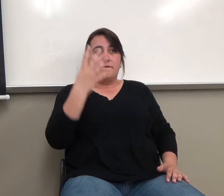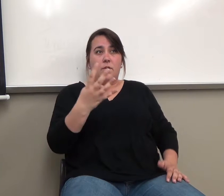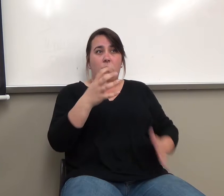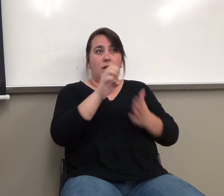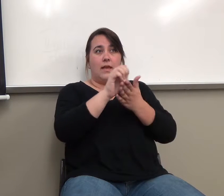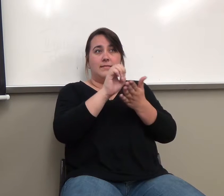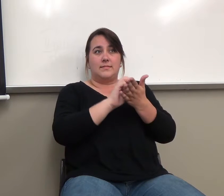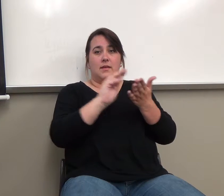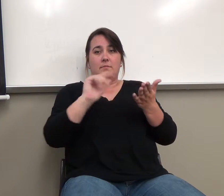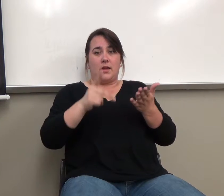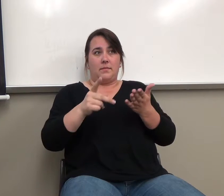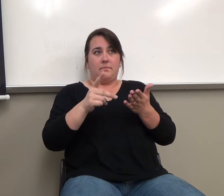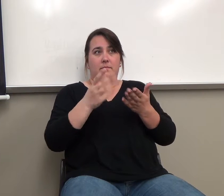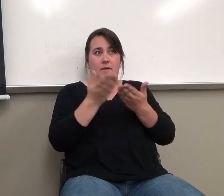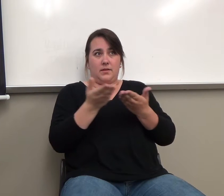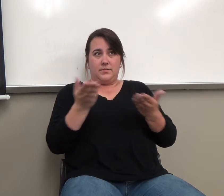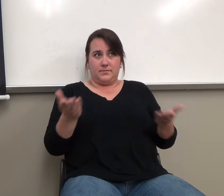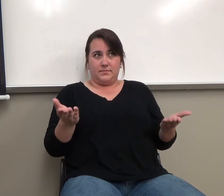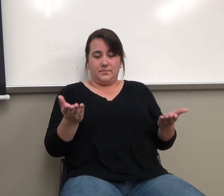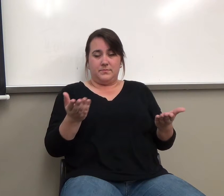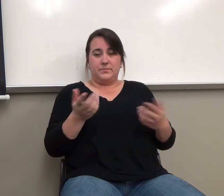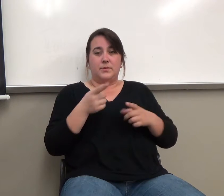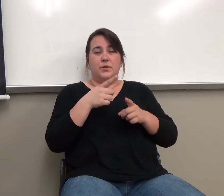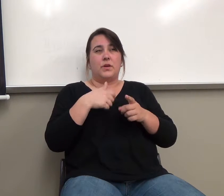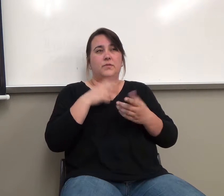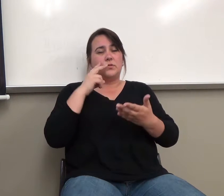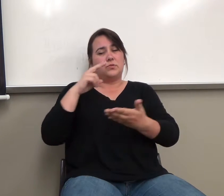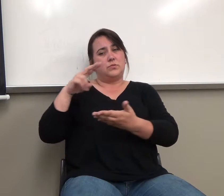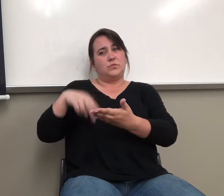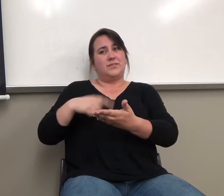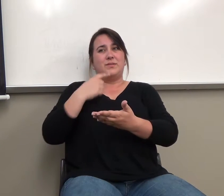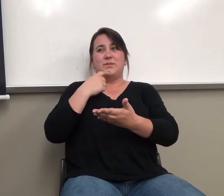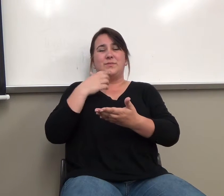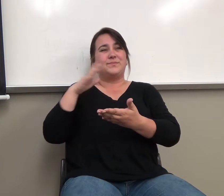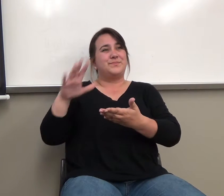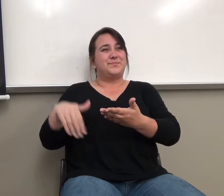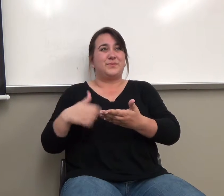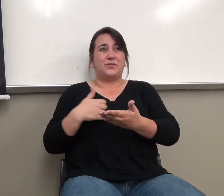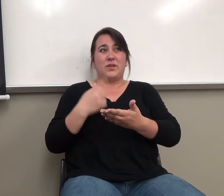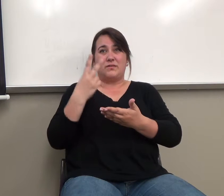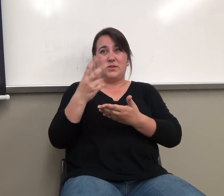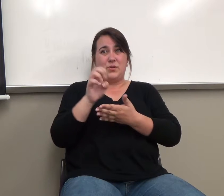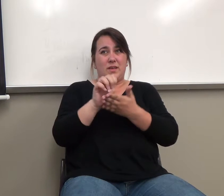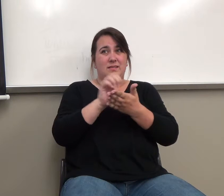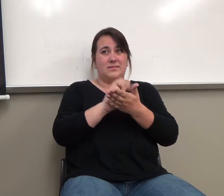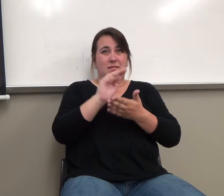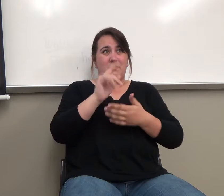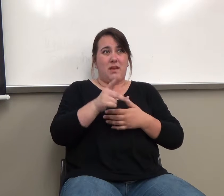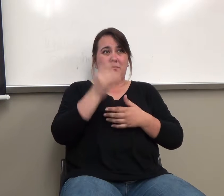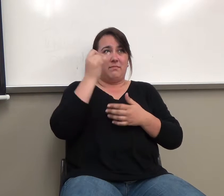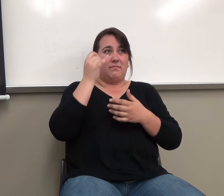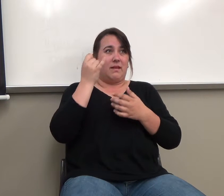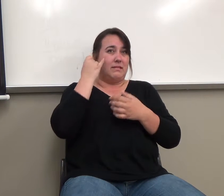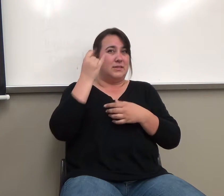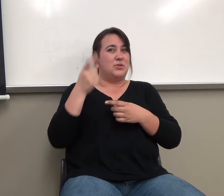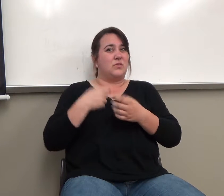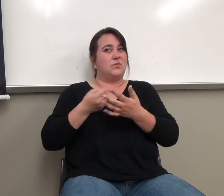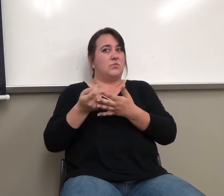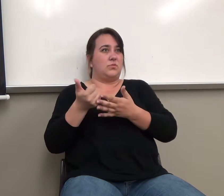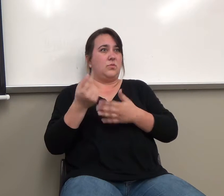items, and you have to say to them, you know what, you have 2 SMAP items, you've got to cross one off. Does that make